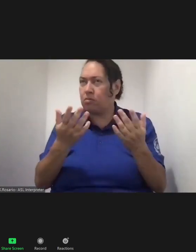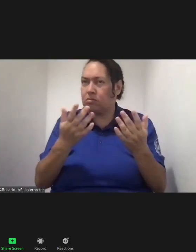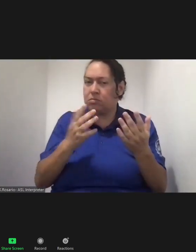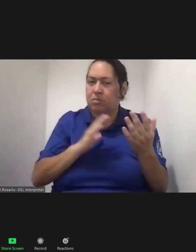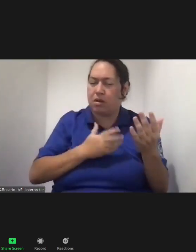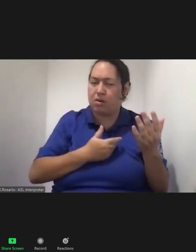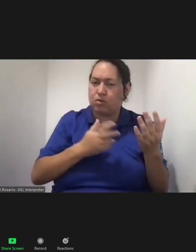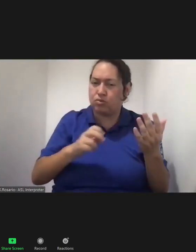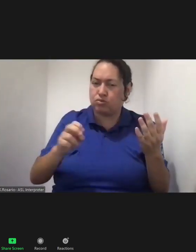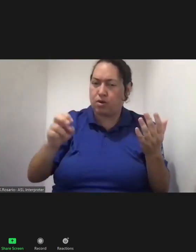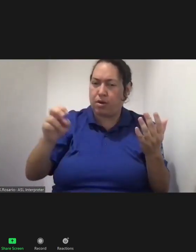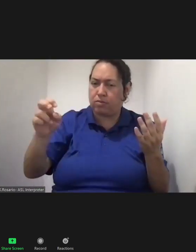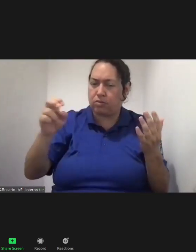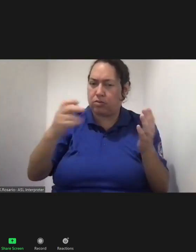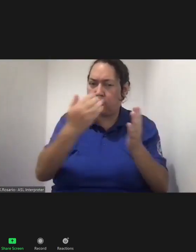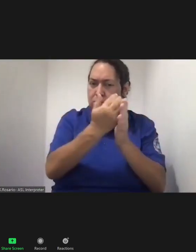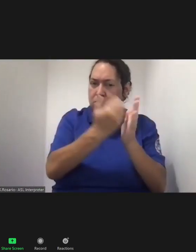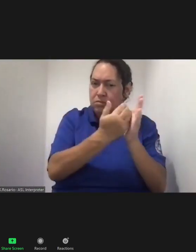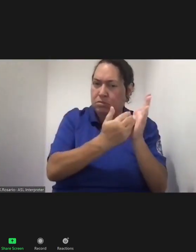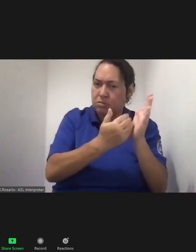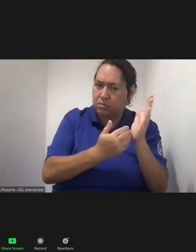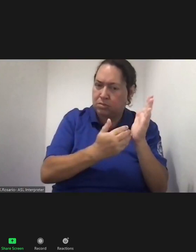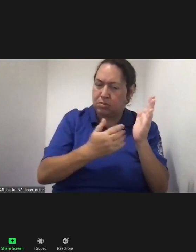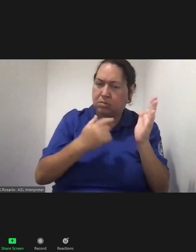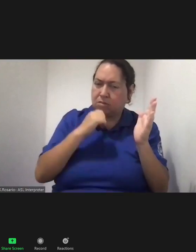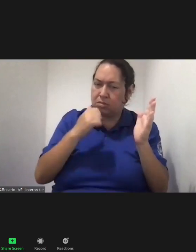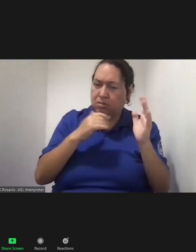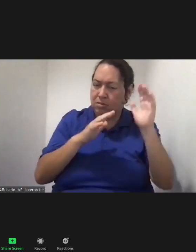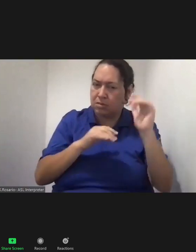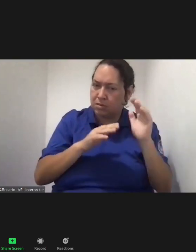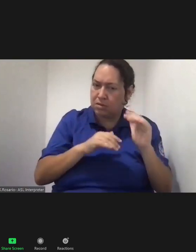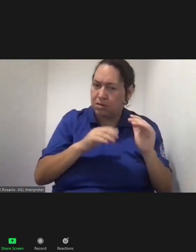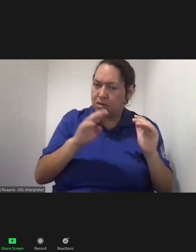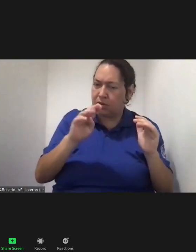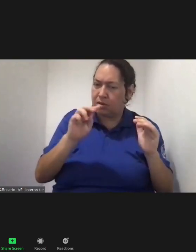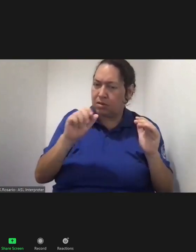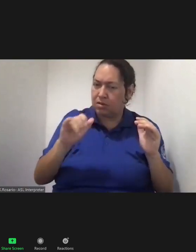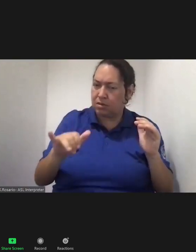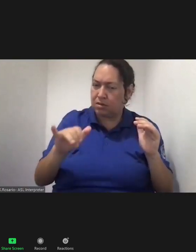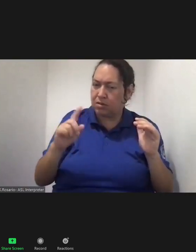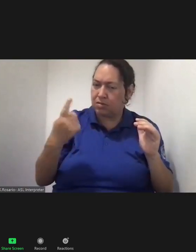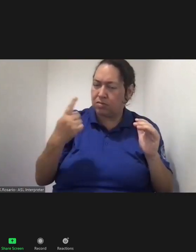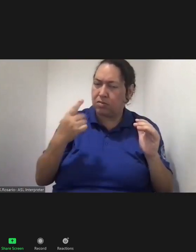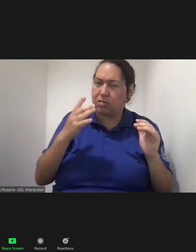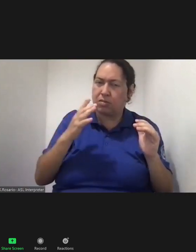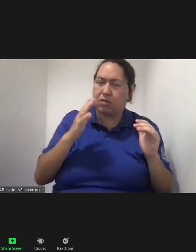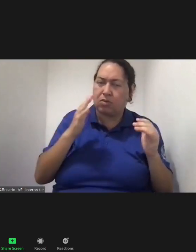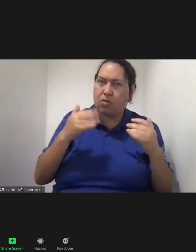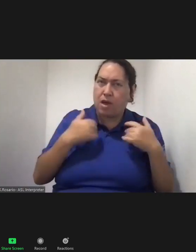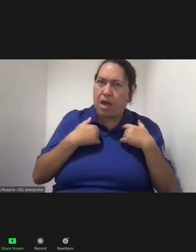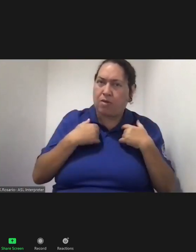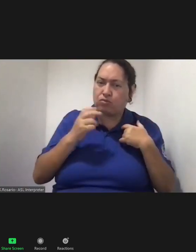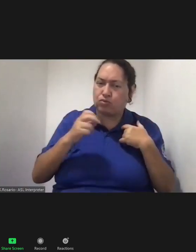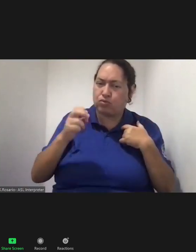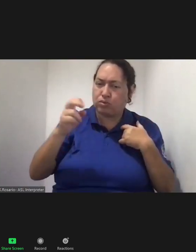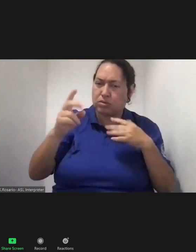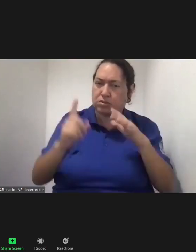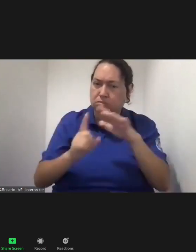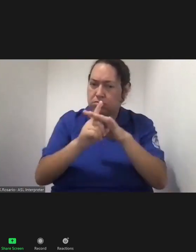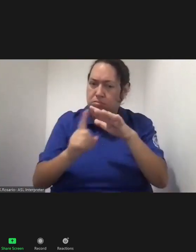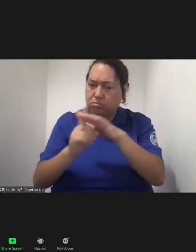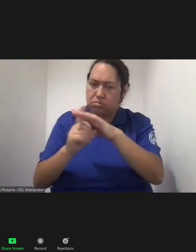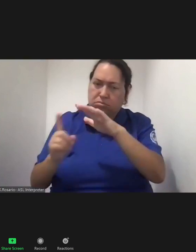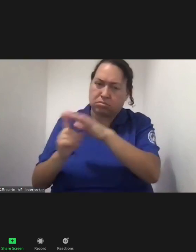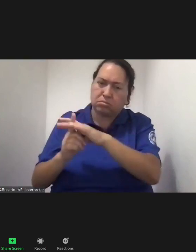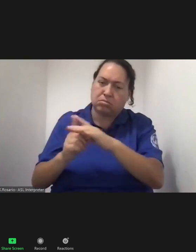protocols, we don't expect on May 1st for tourism to come. So you're